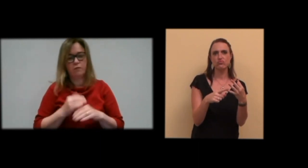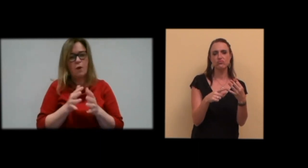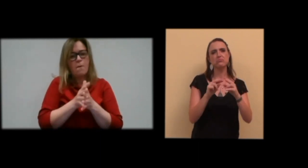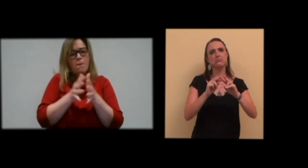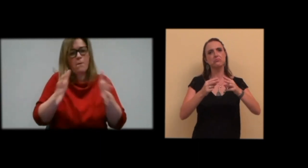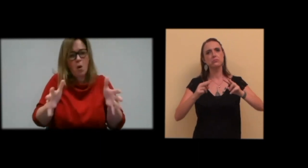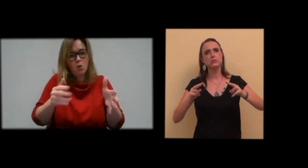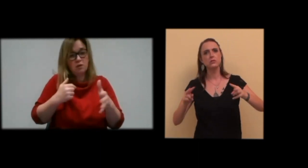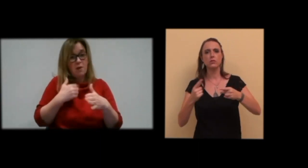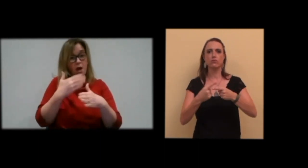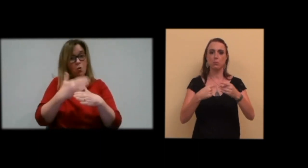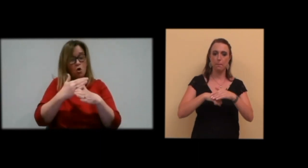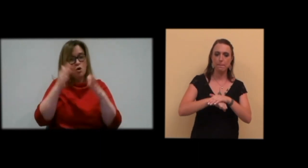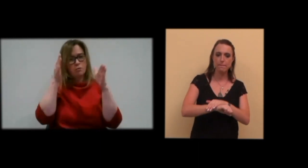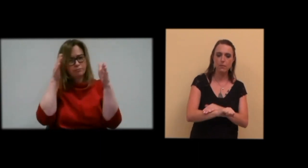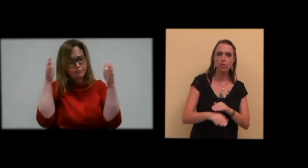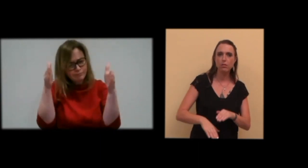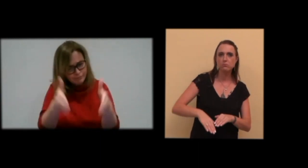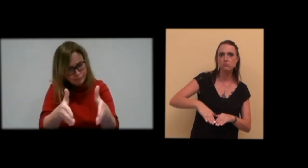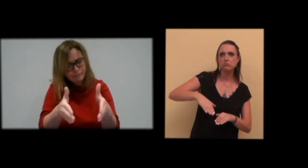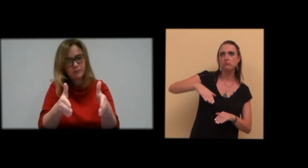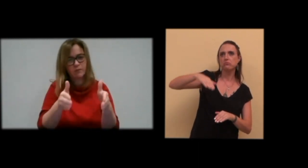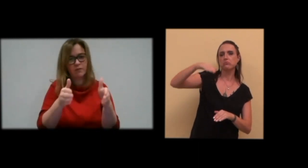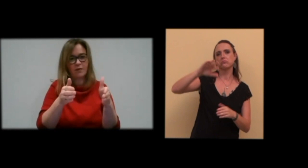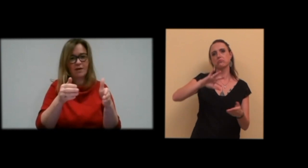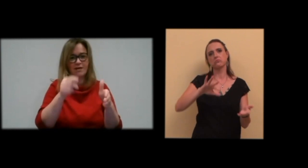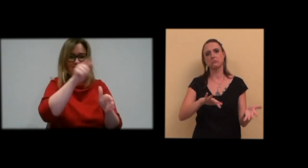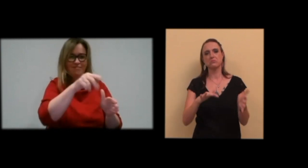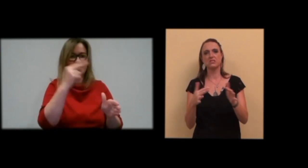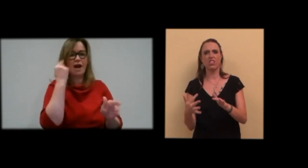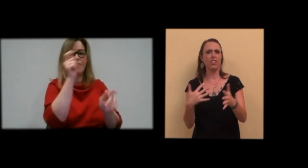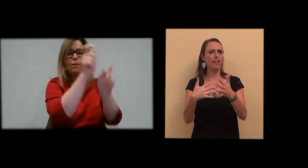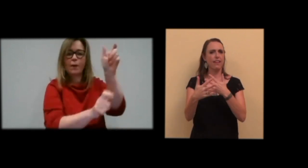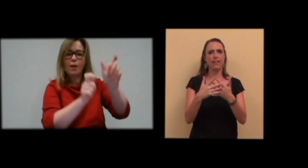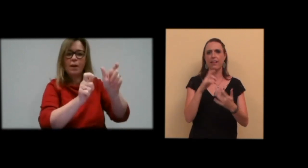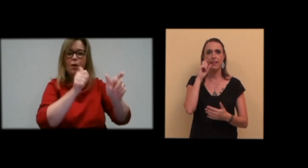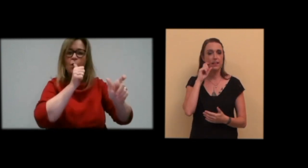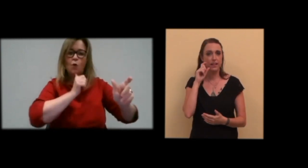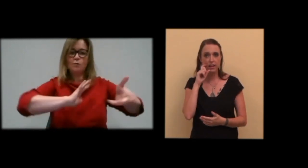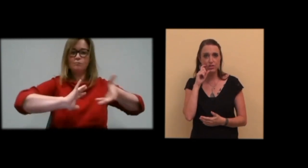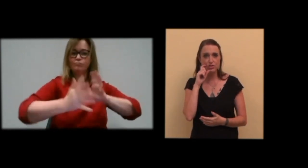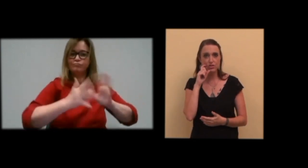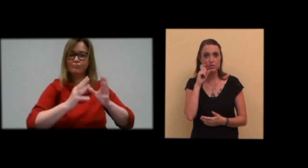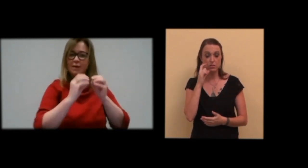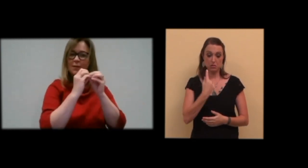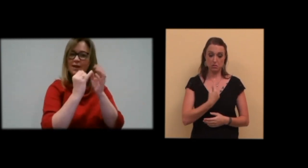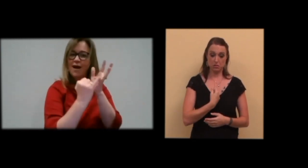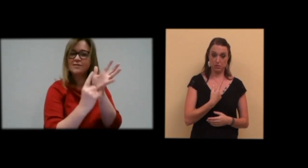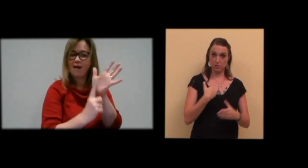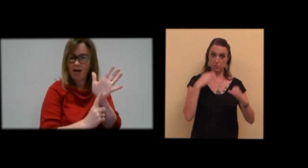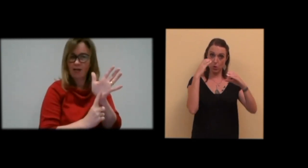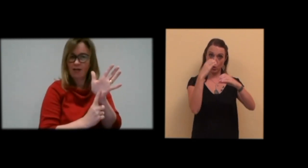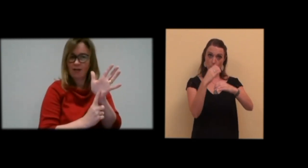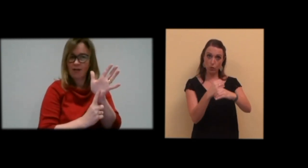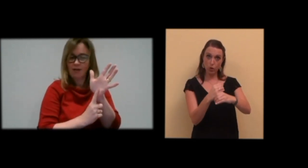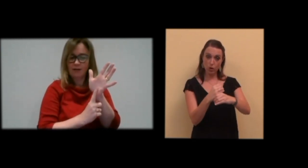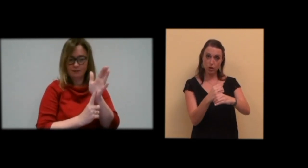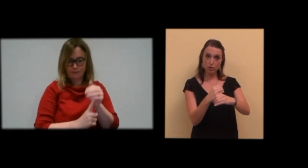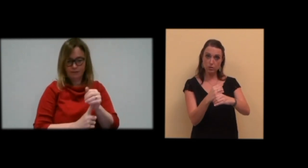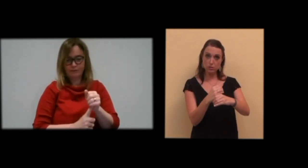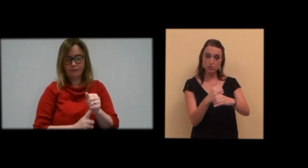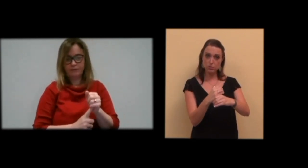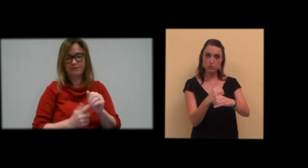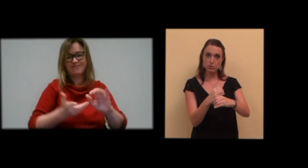loss. And obviously, it covers the range of, from birth through to death. It can cover any age group.